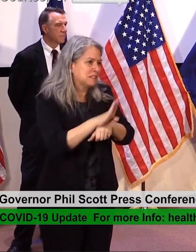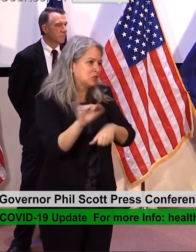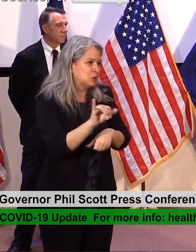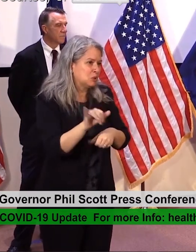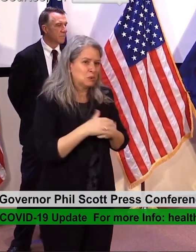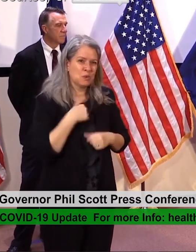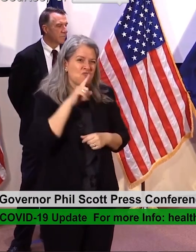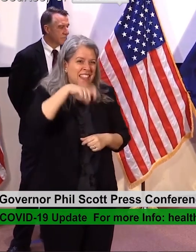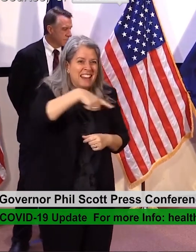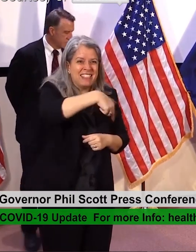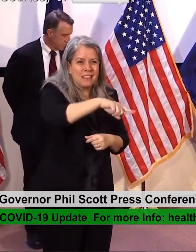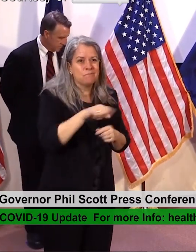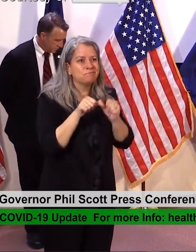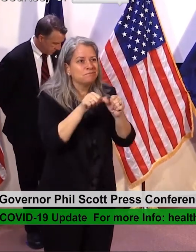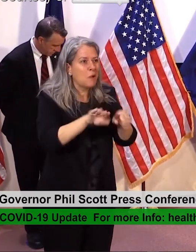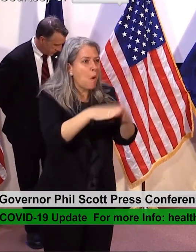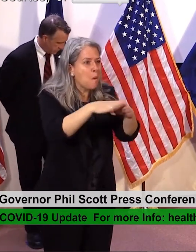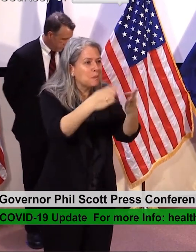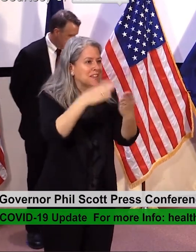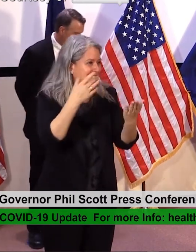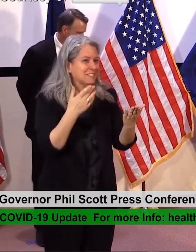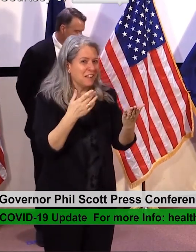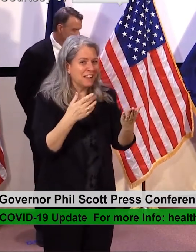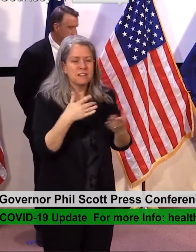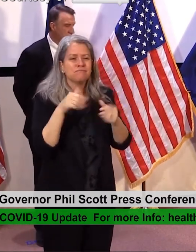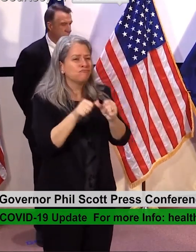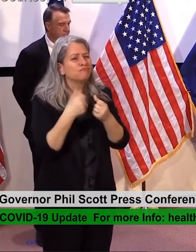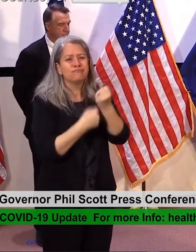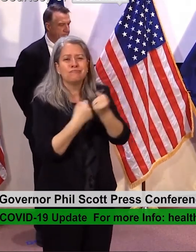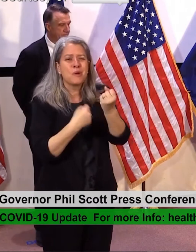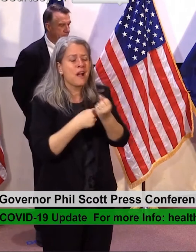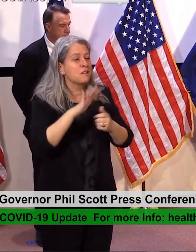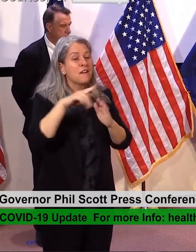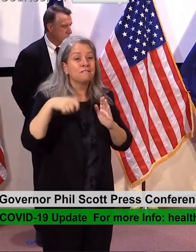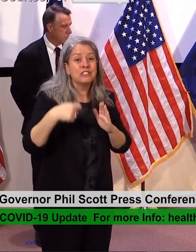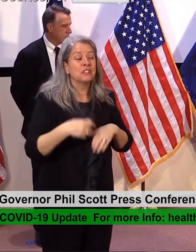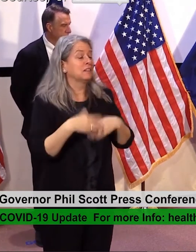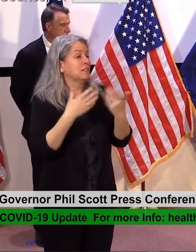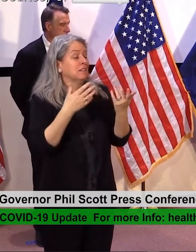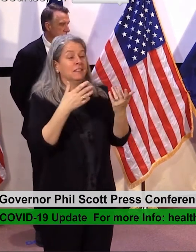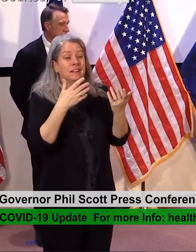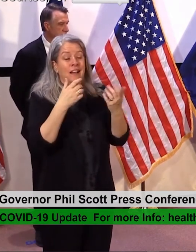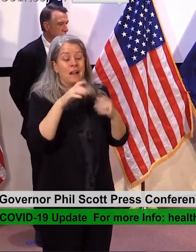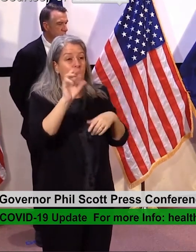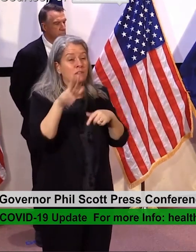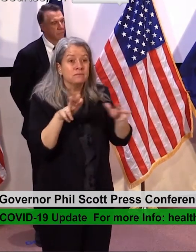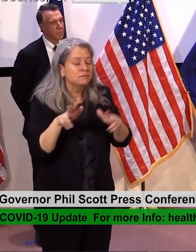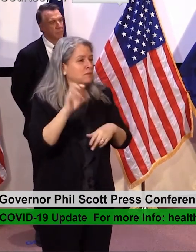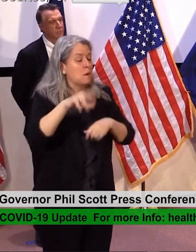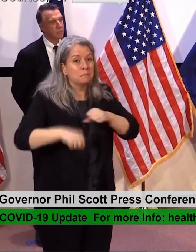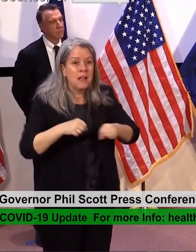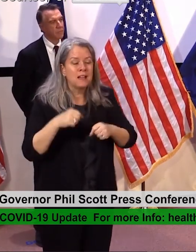vastly different. So continue to support your favorite outdoor retailer, campground, tackle, or bike shop, but please do so by visiting their online